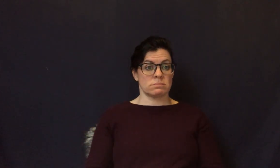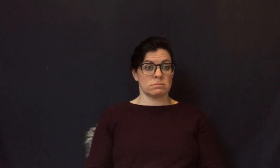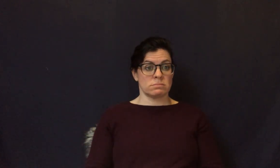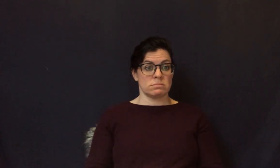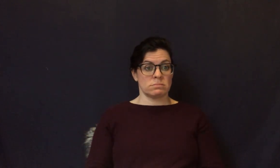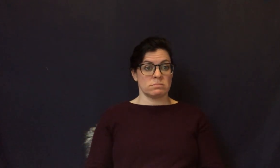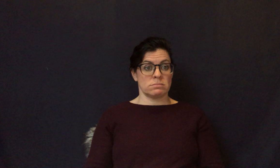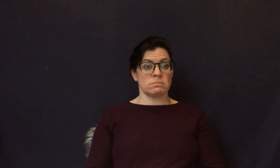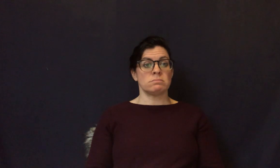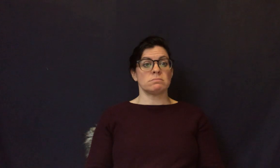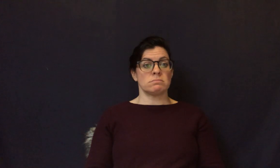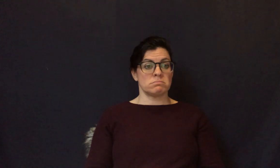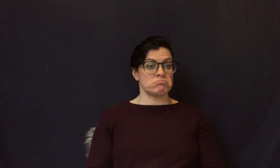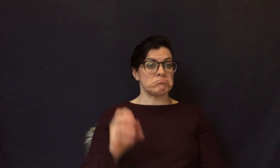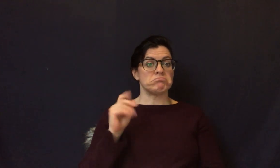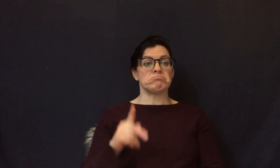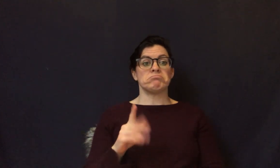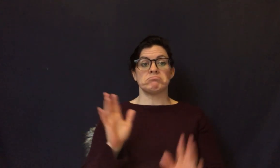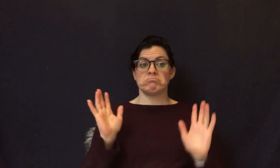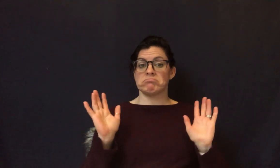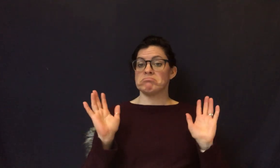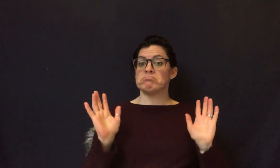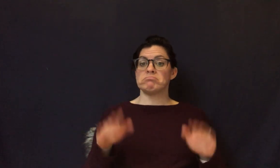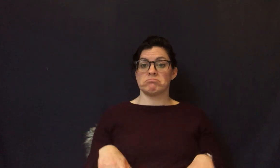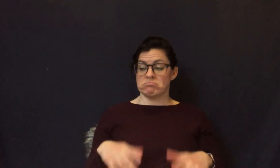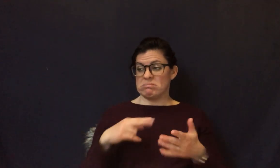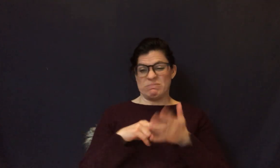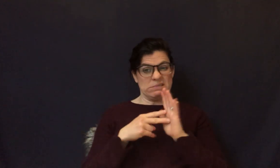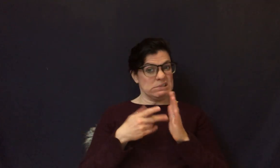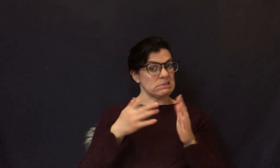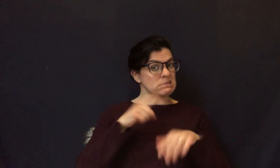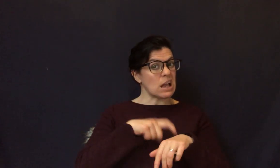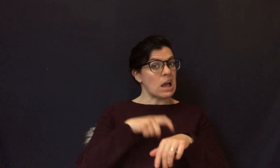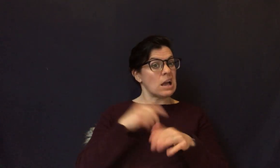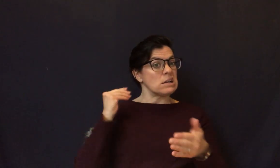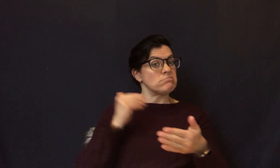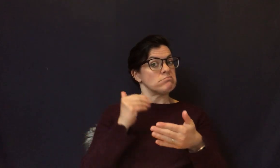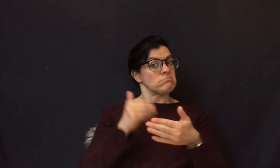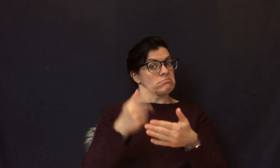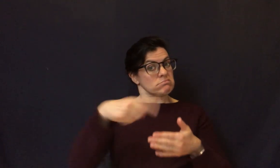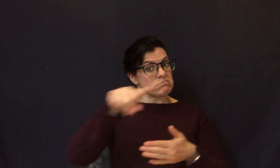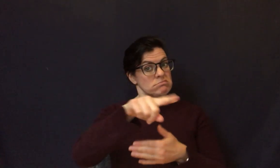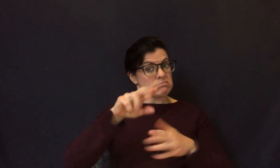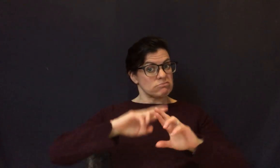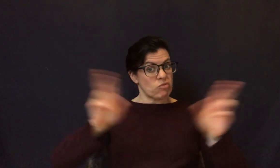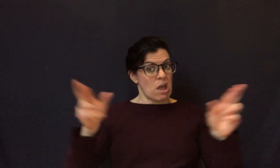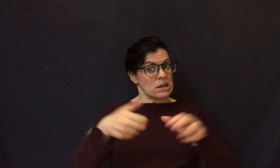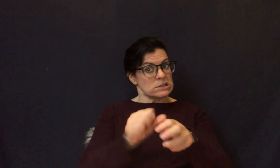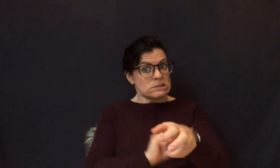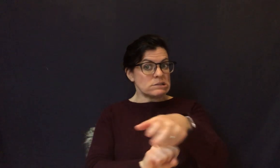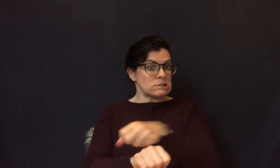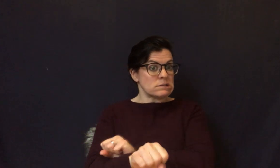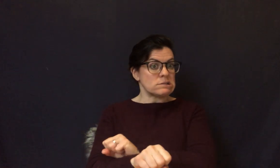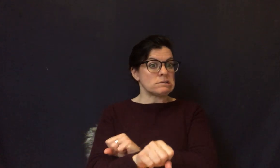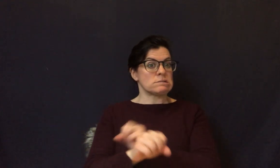this. Okay, I will. Okay, so we gotta get something working for you. All right, people?